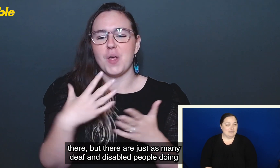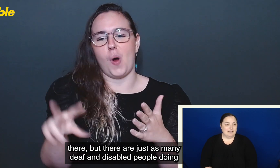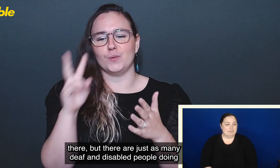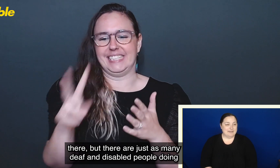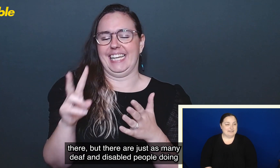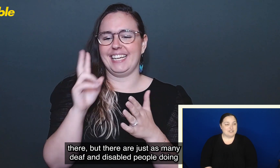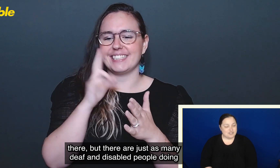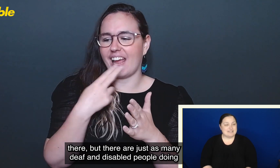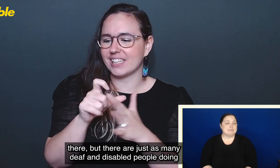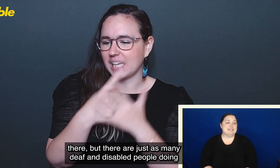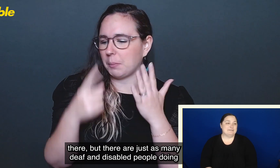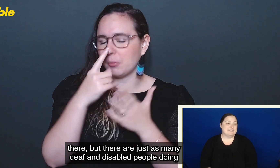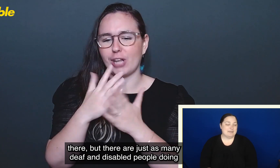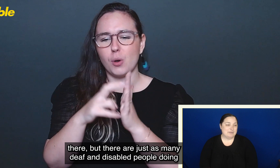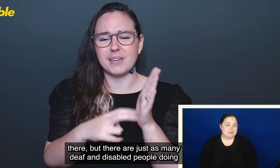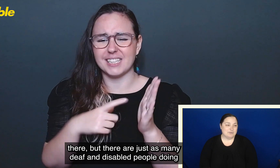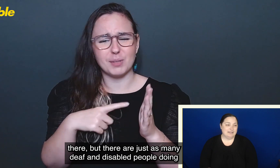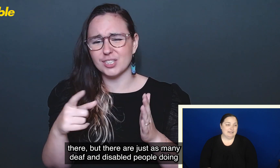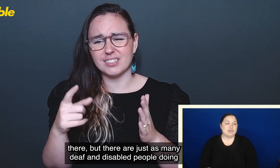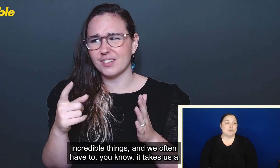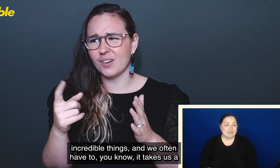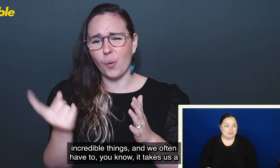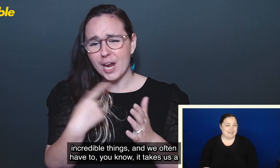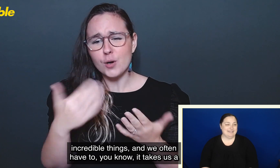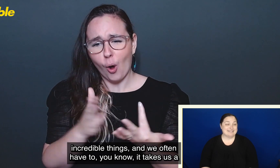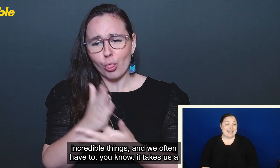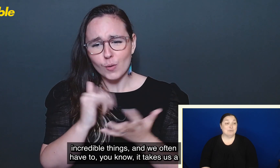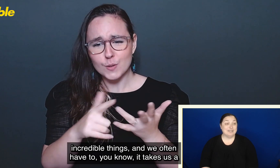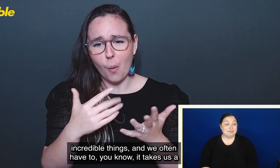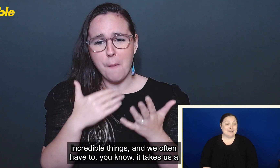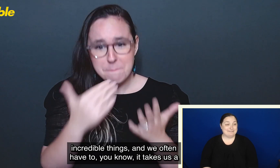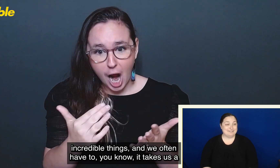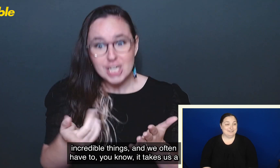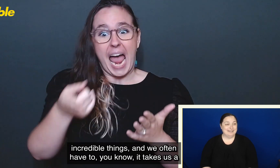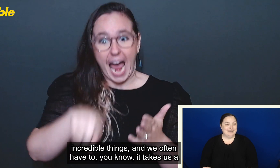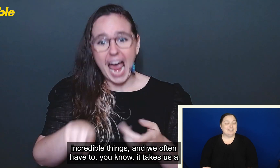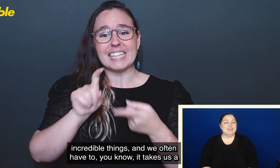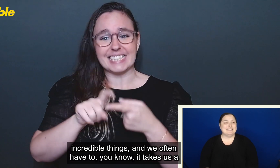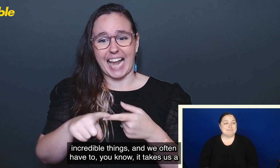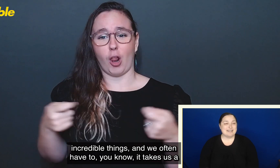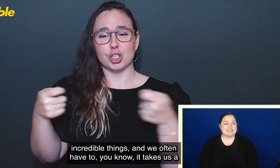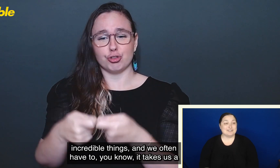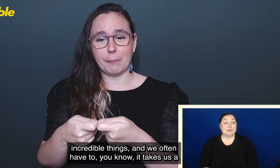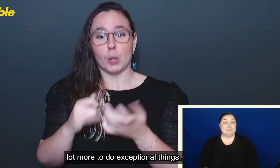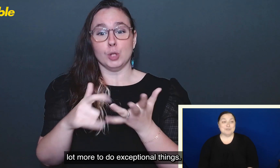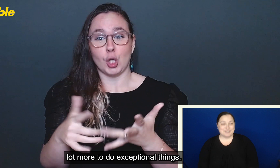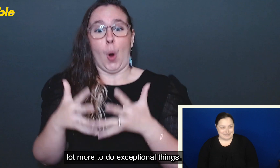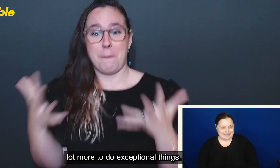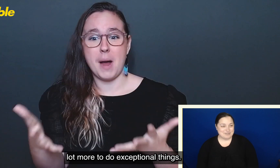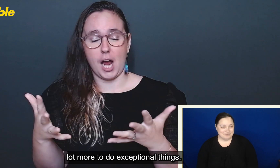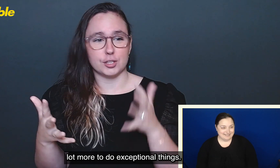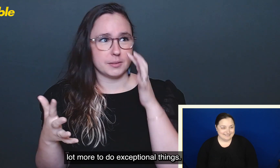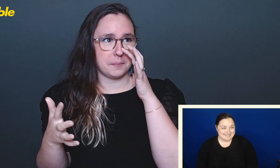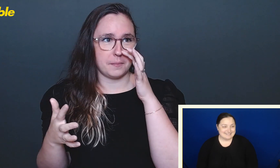out there, but there are just as many deaf and disabled people doing incredible things. And we often have to, it takes us a lot more